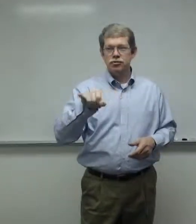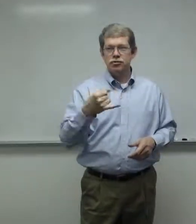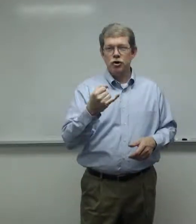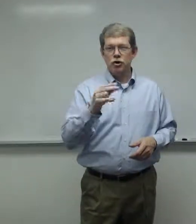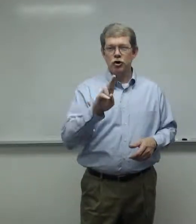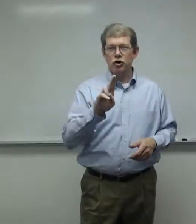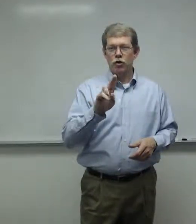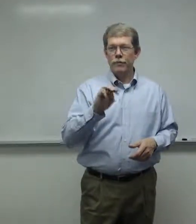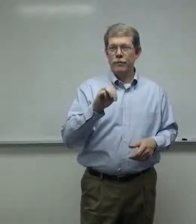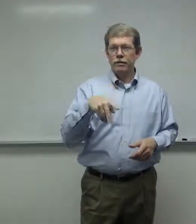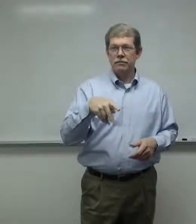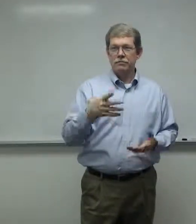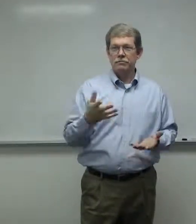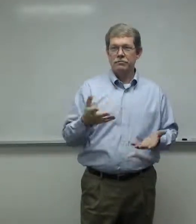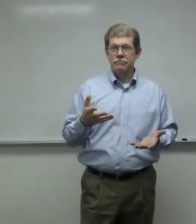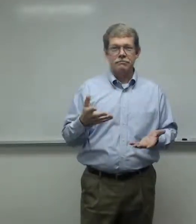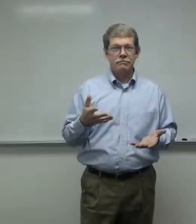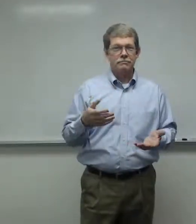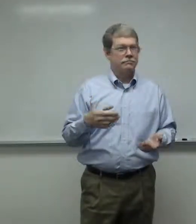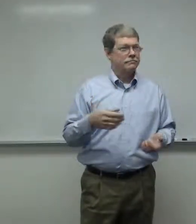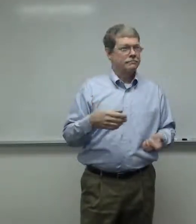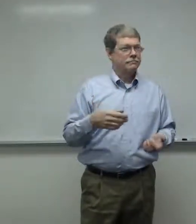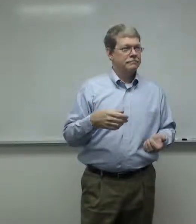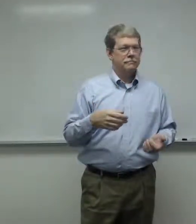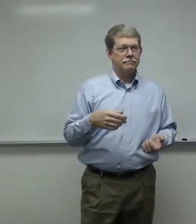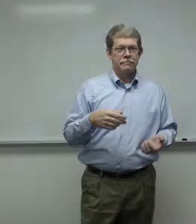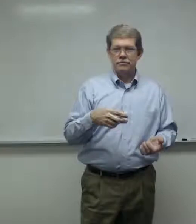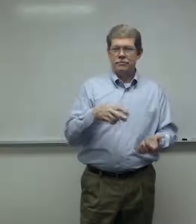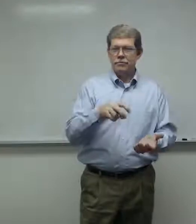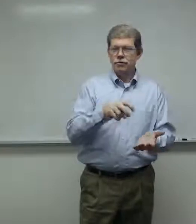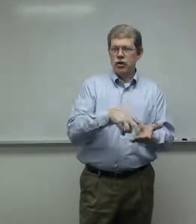Mm-hmm. Anybody know that one? Any guesses?